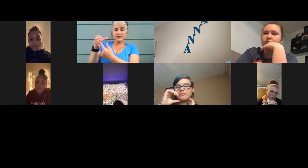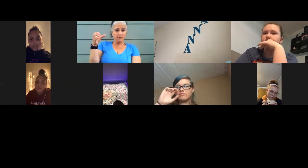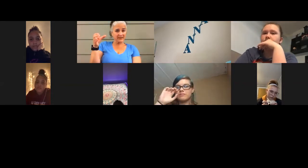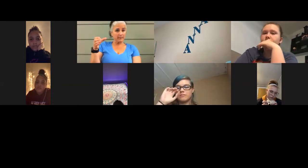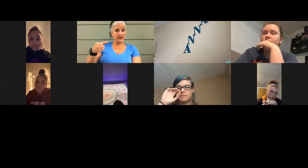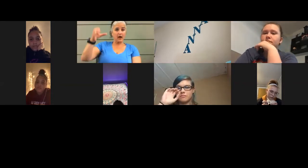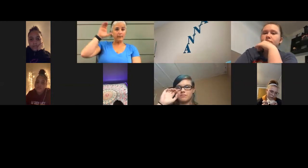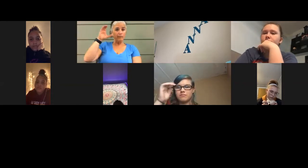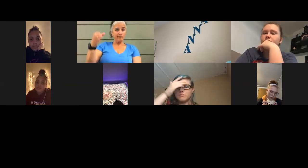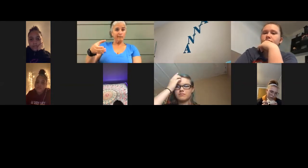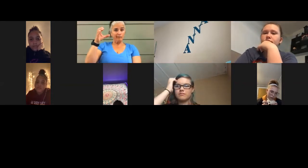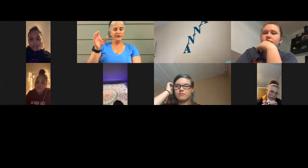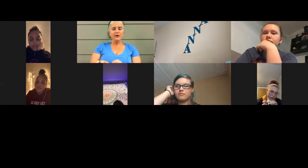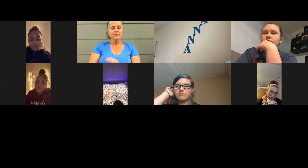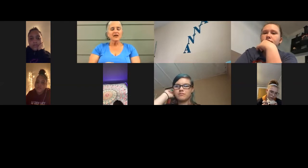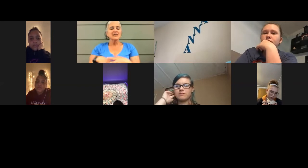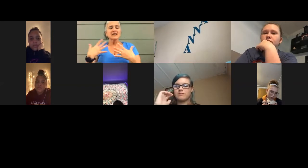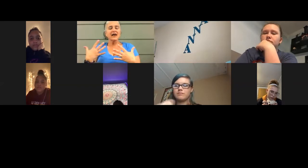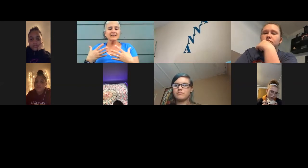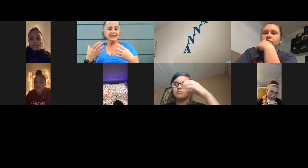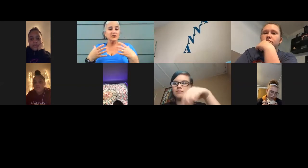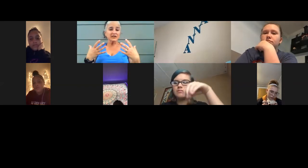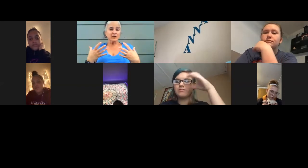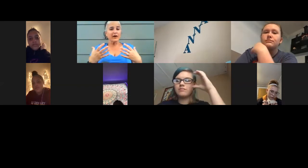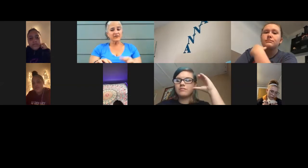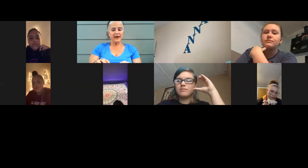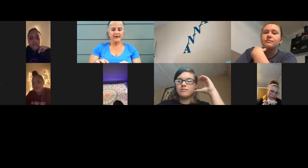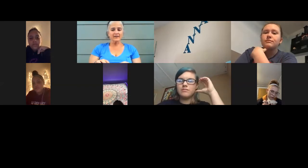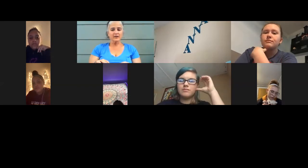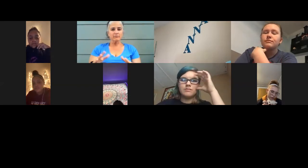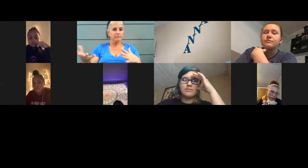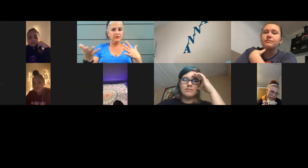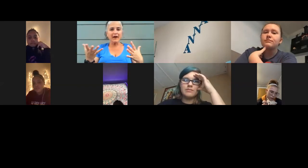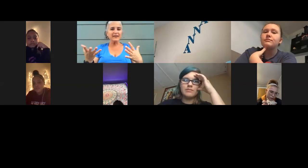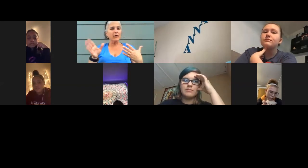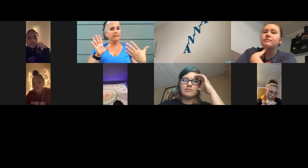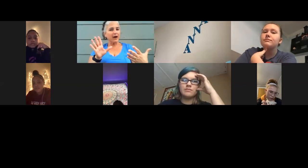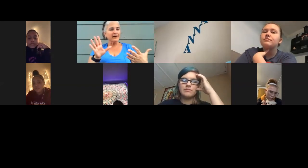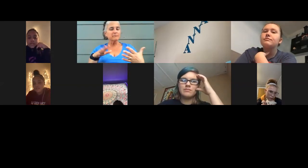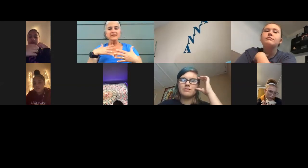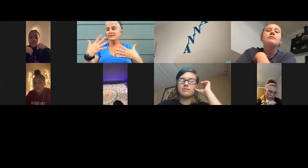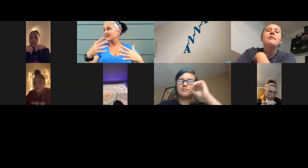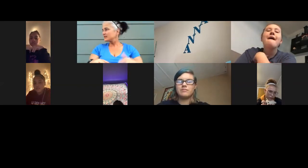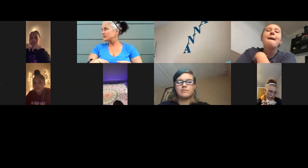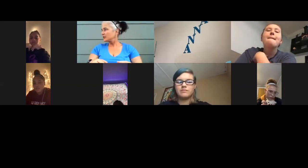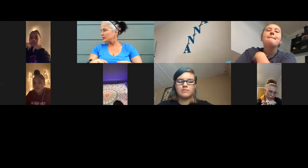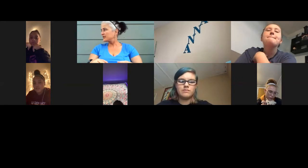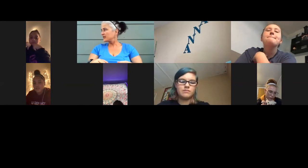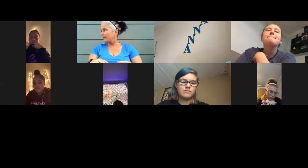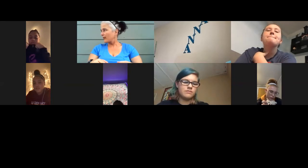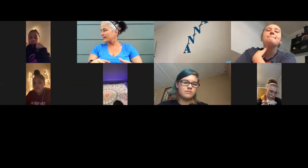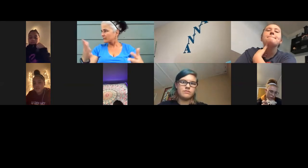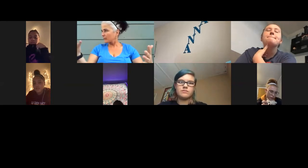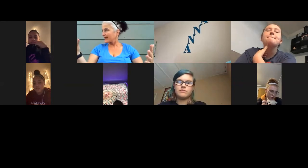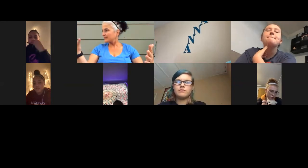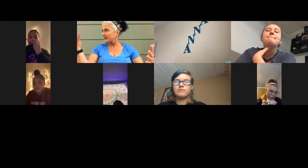but I've also picked up a cup, and that's using a classifier. You might call it mime, but that's, dude, can you